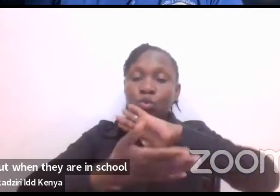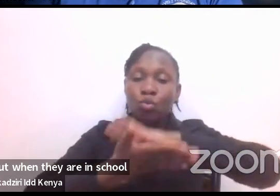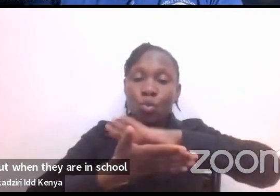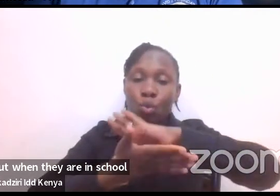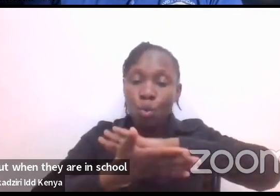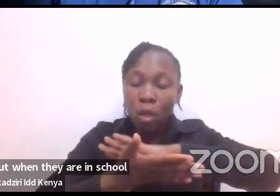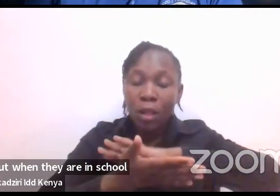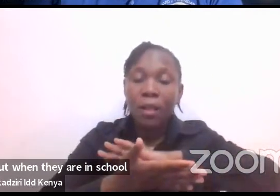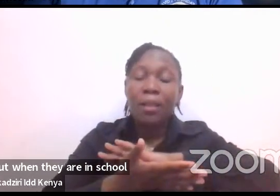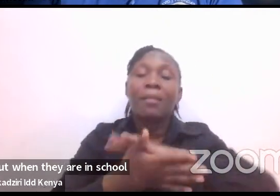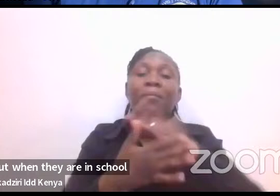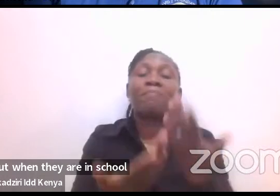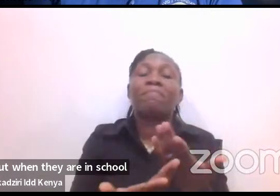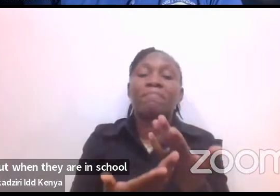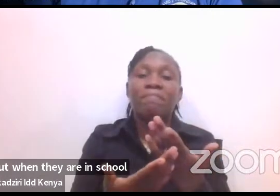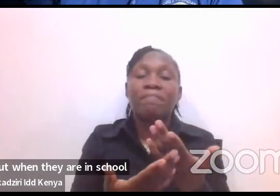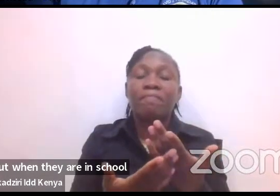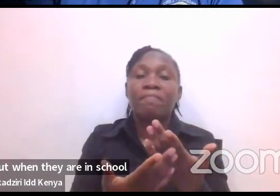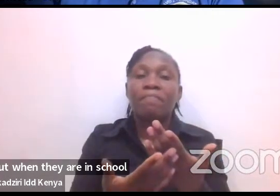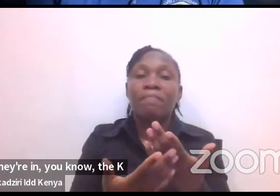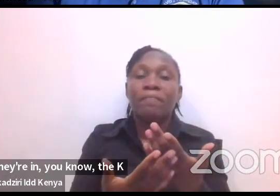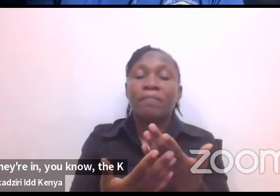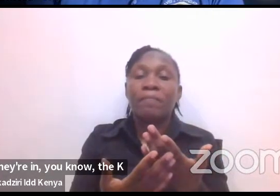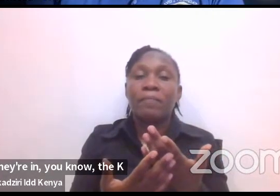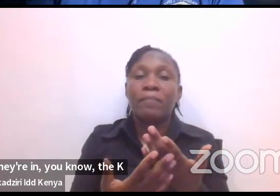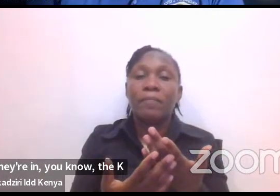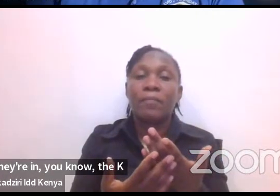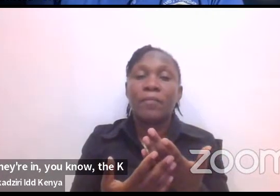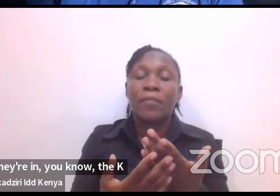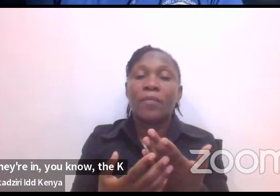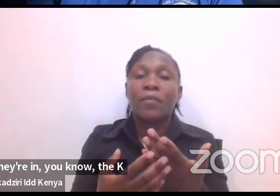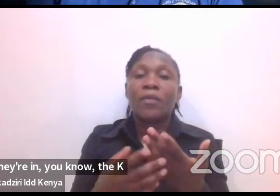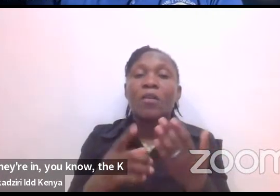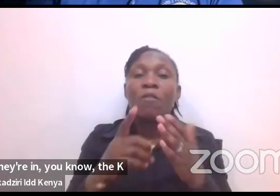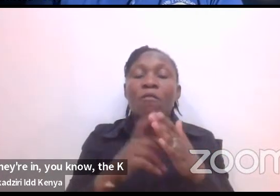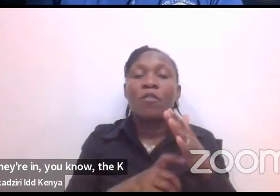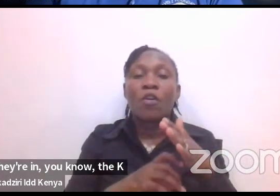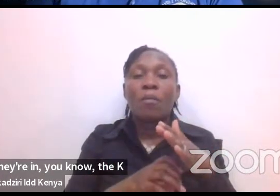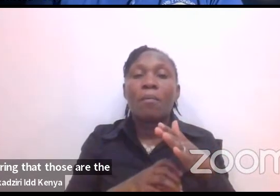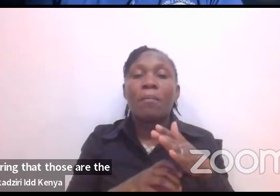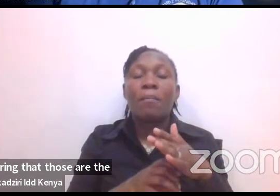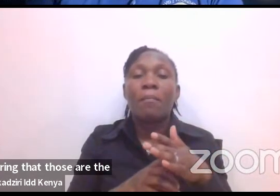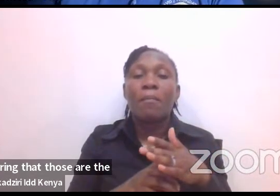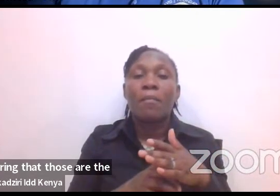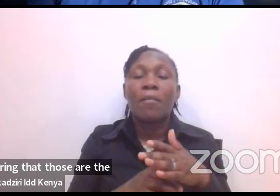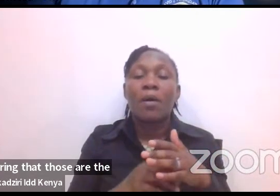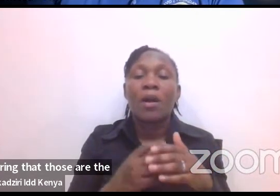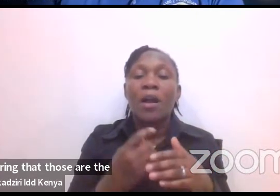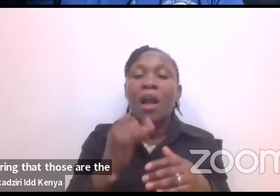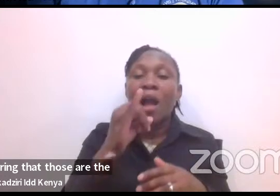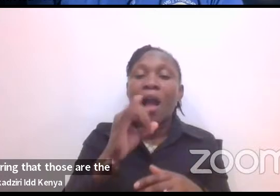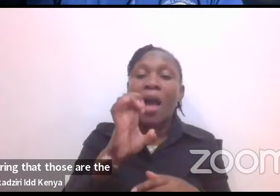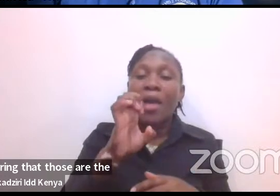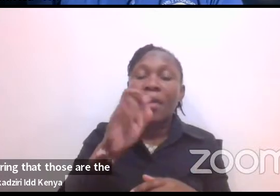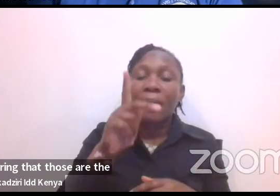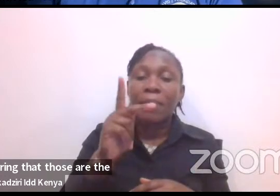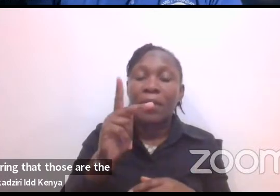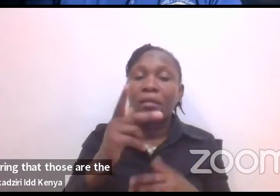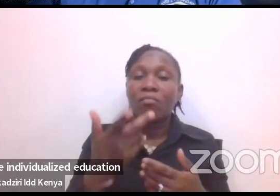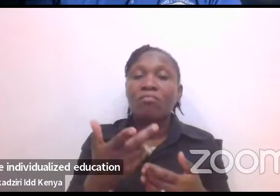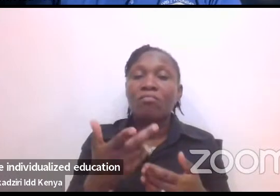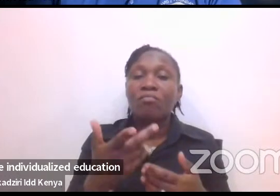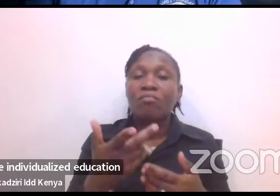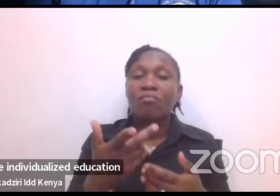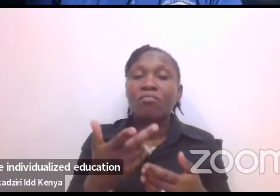the K through 12 school, that is during that, those are the years when they're getting the individualized education plan, just in case